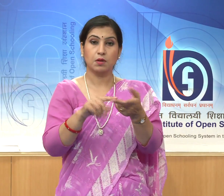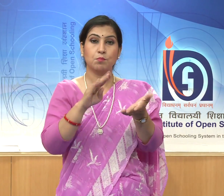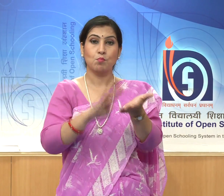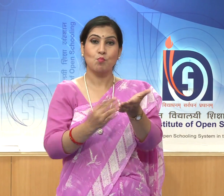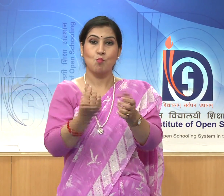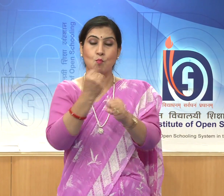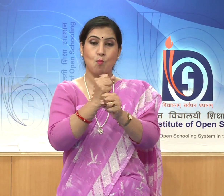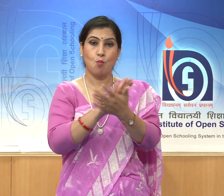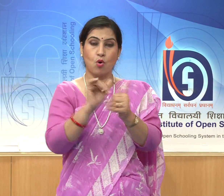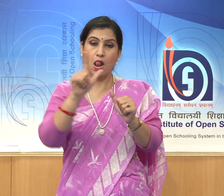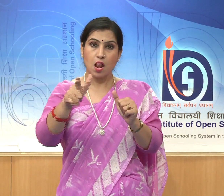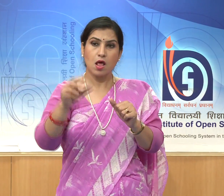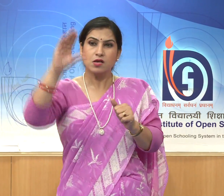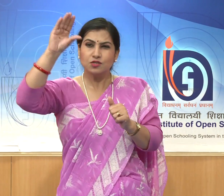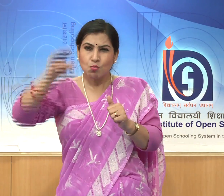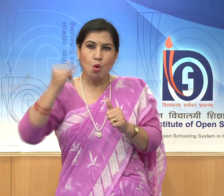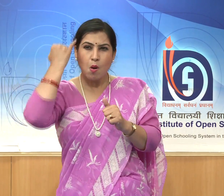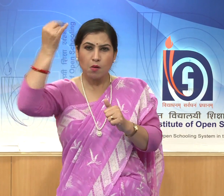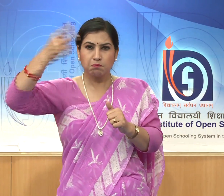Mughal miniature style.